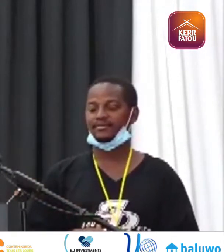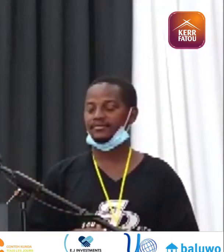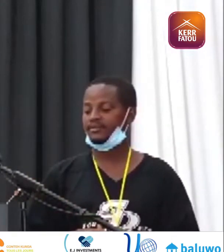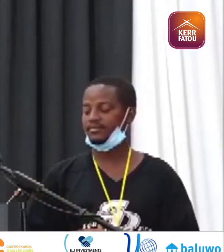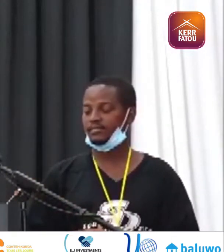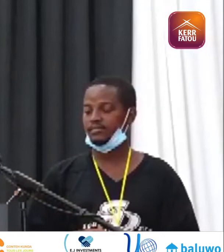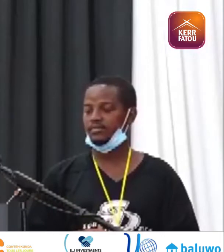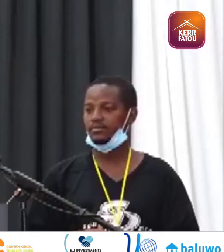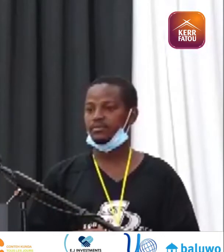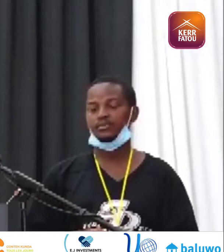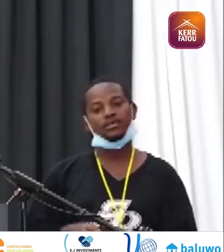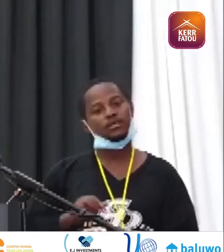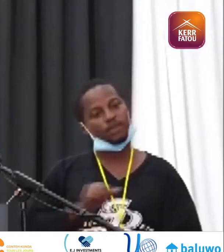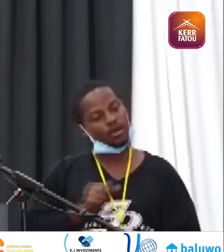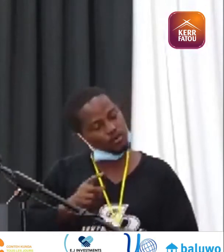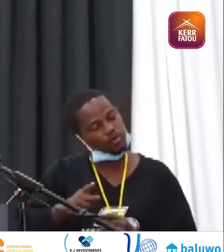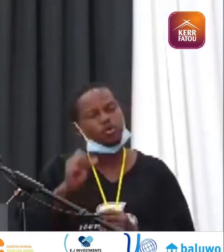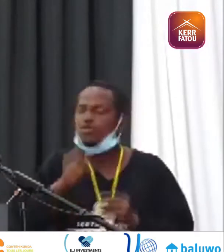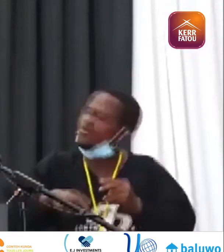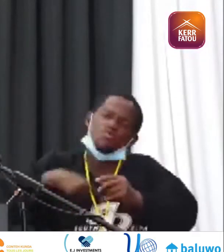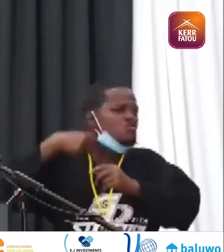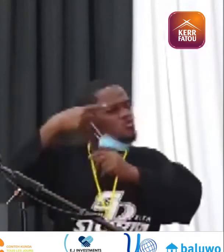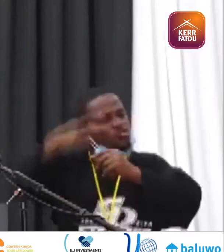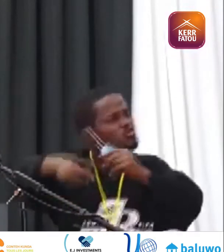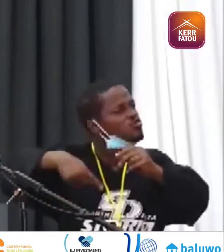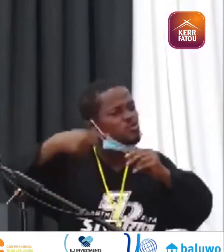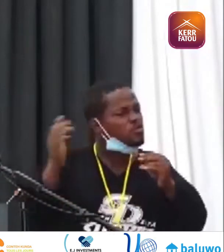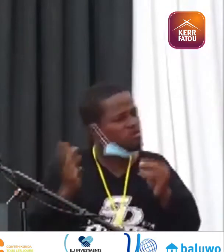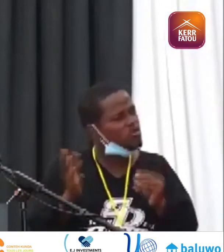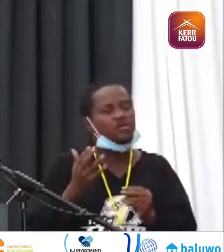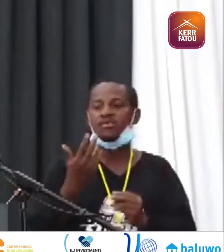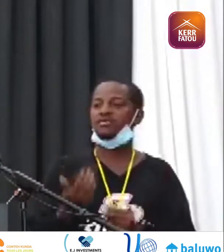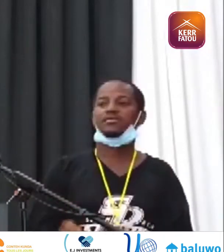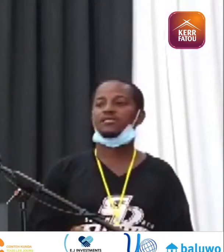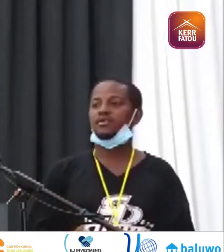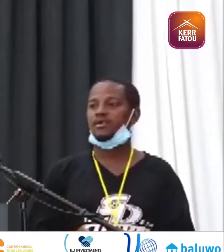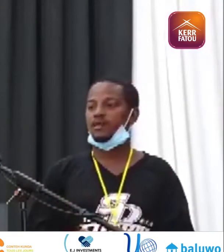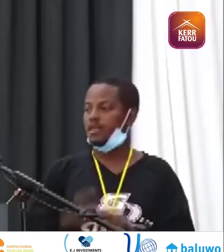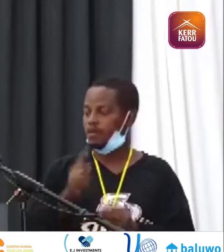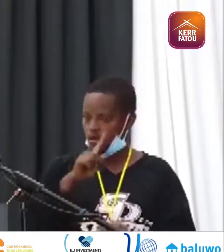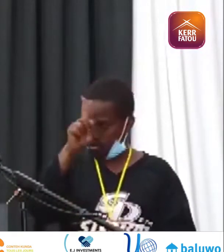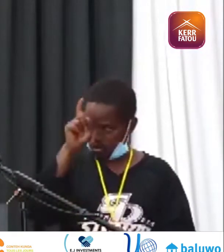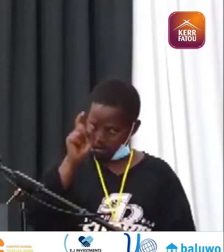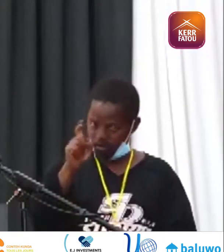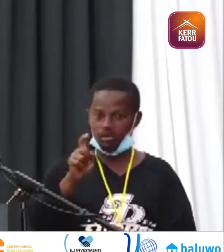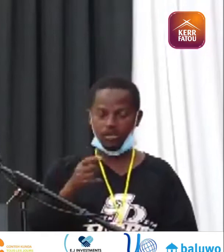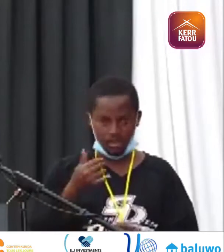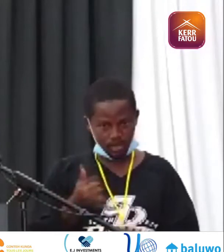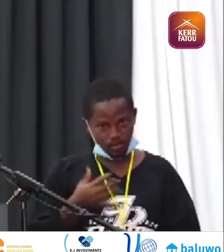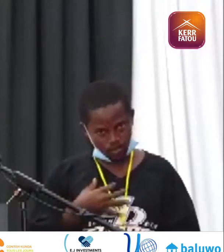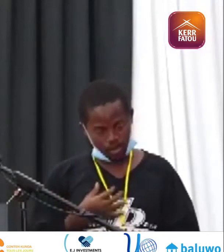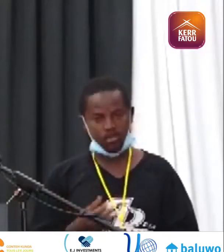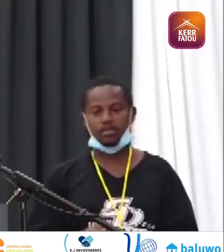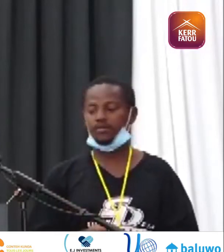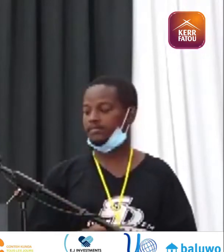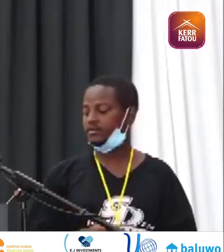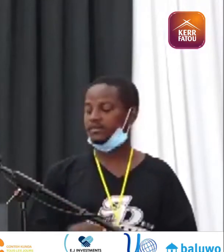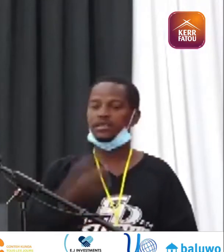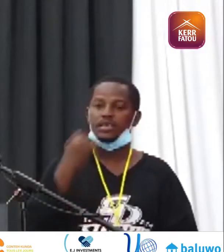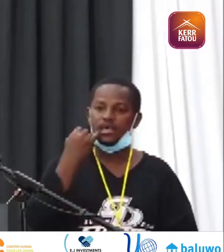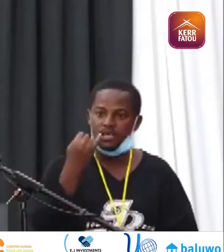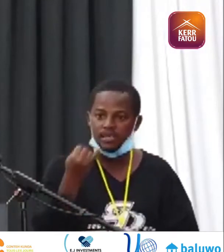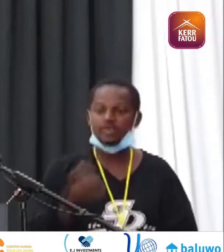So I can go on and on and on. But the question I want to put at this stage